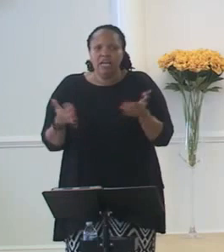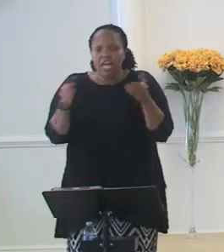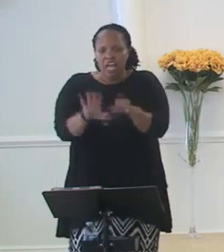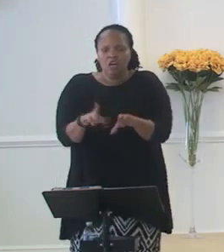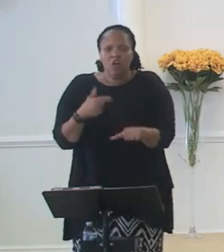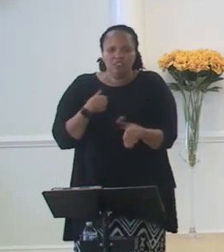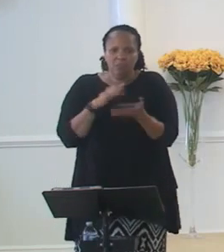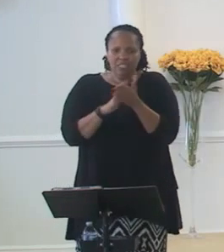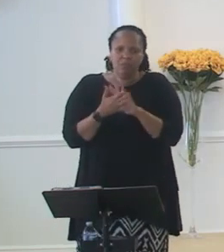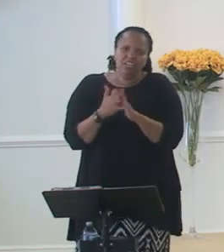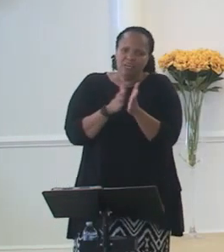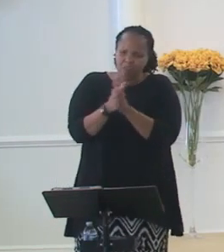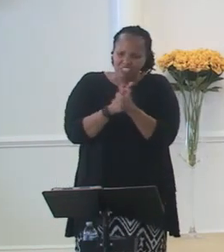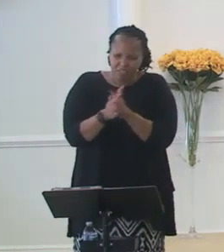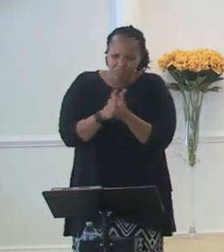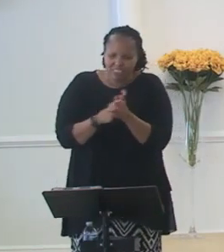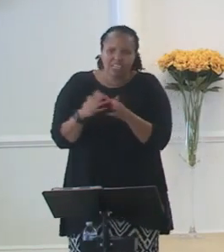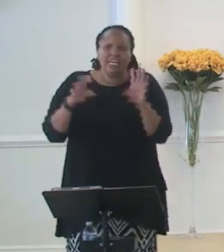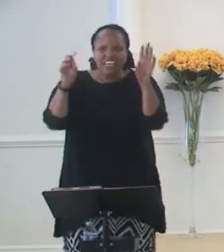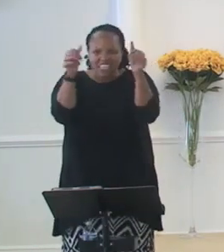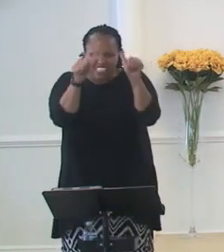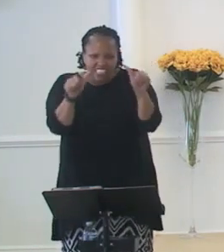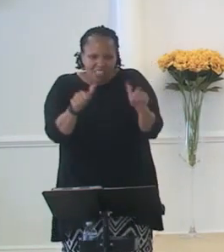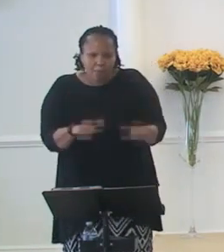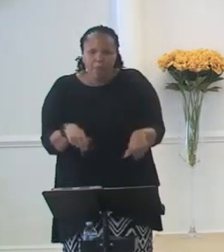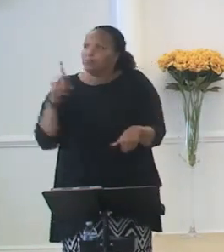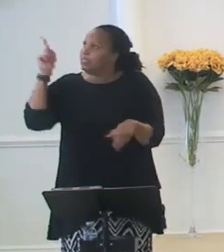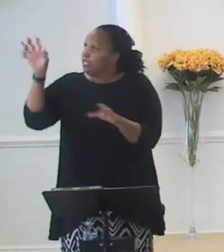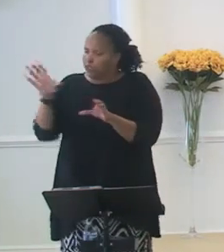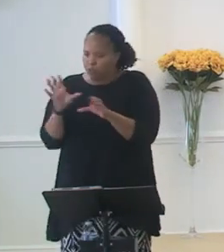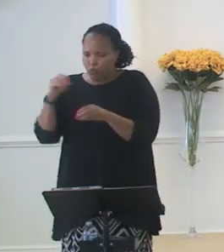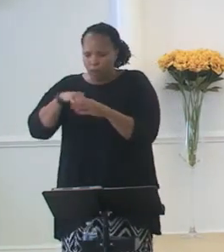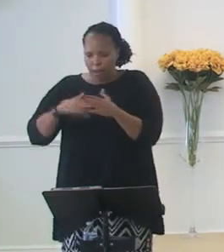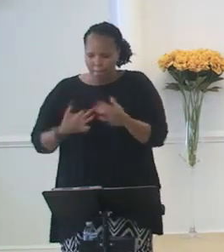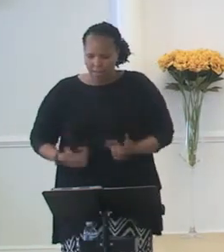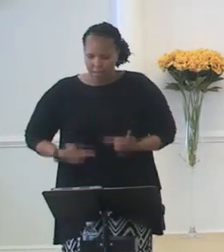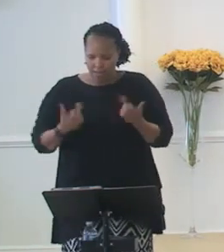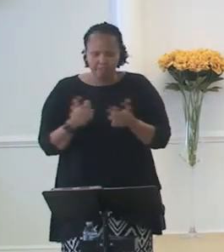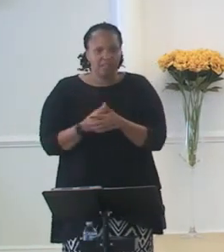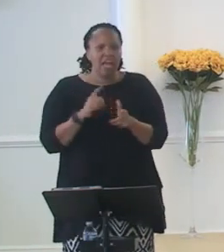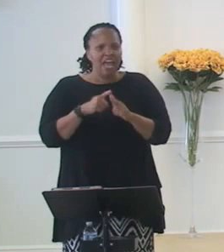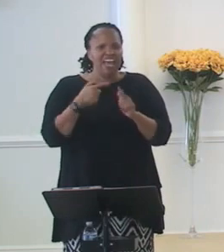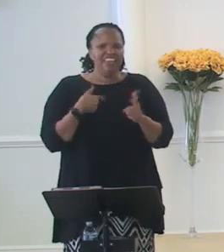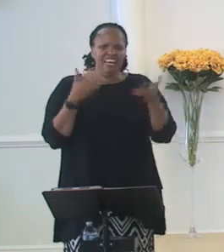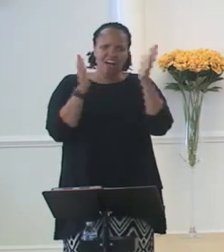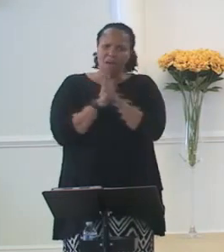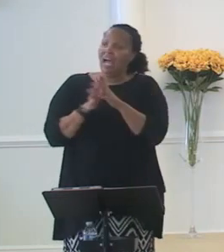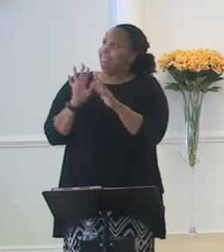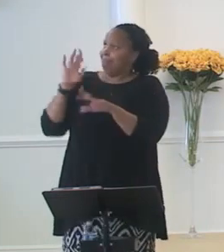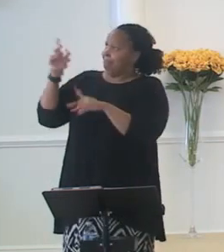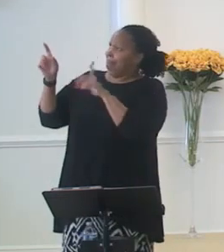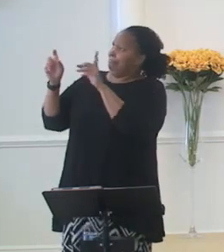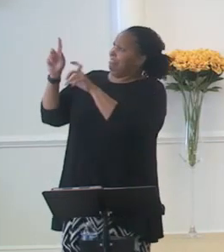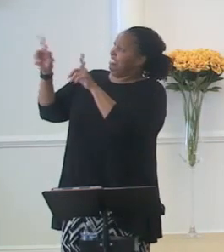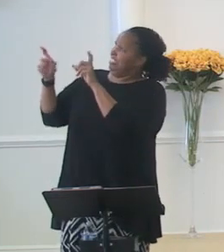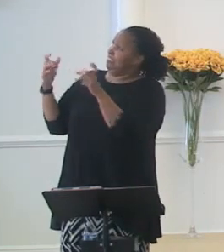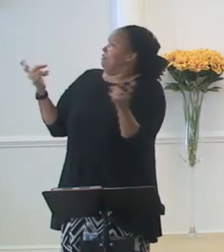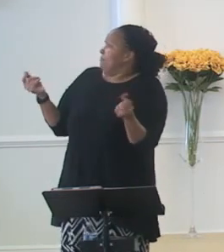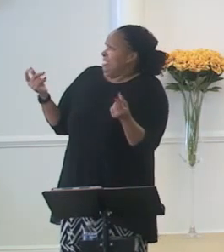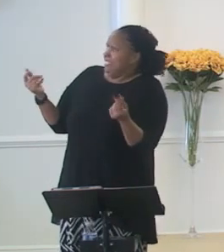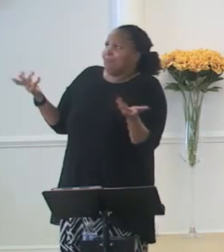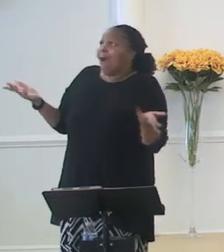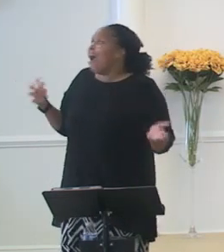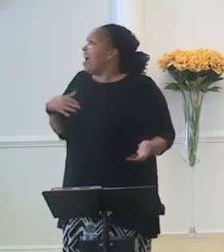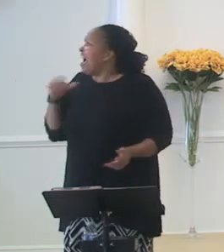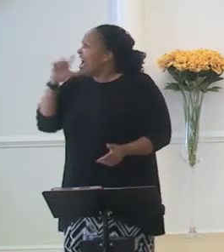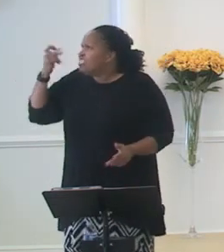be aggressive to the molding he's doing in my life. Then I begin to ask questions about what he's doing.